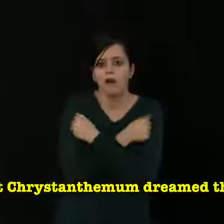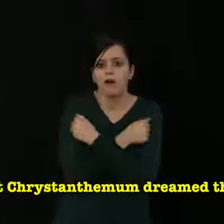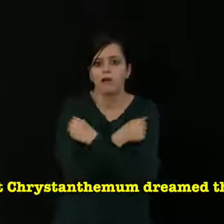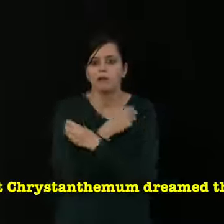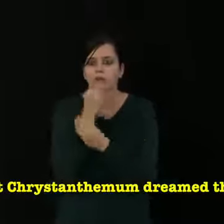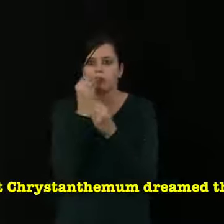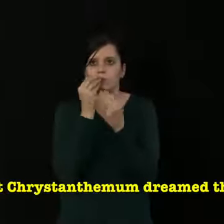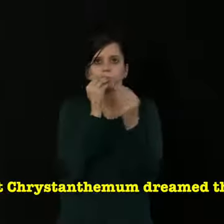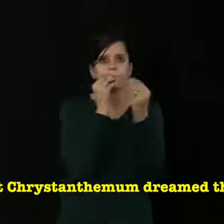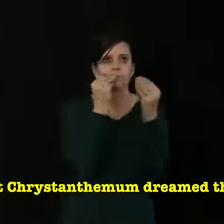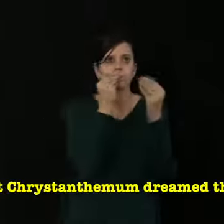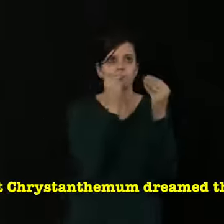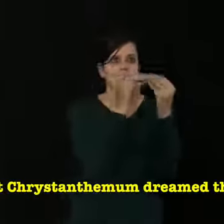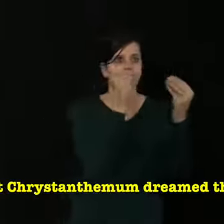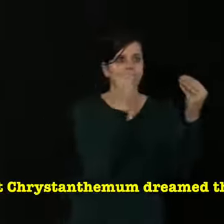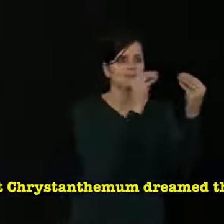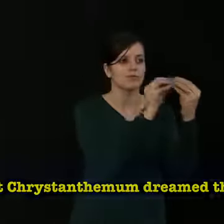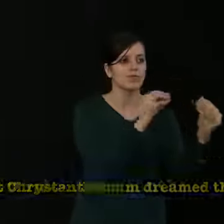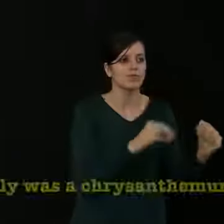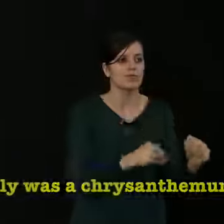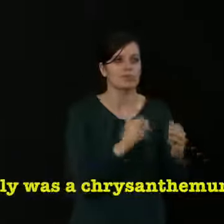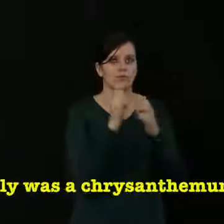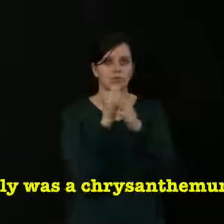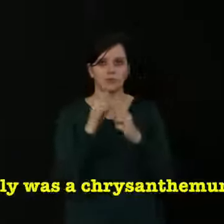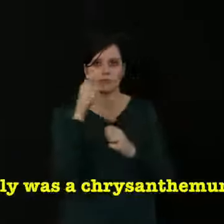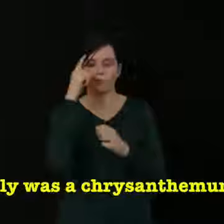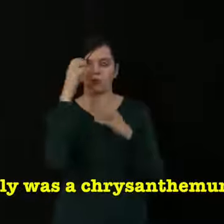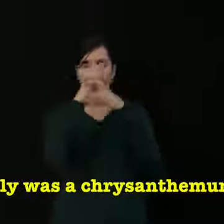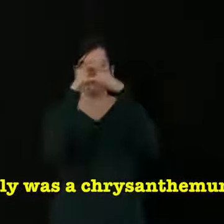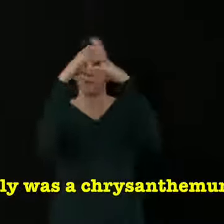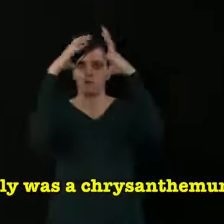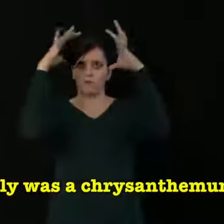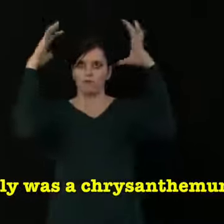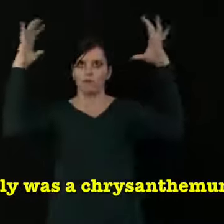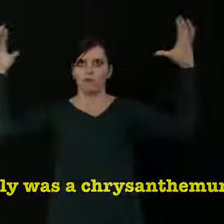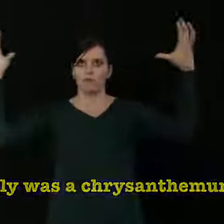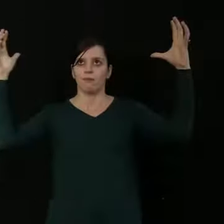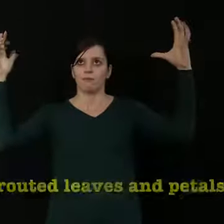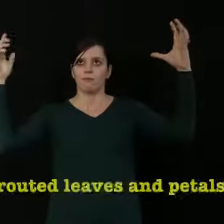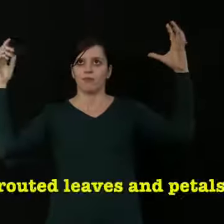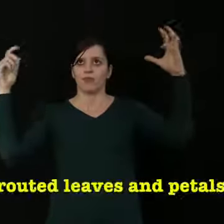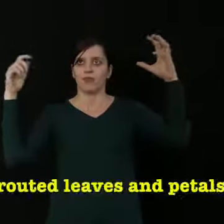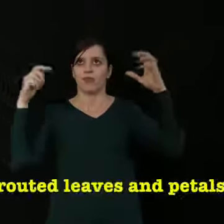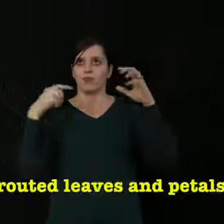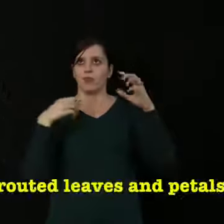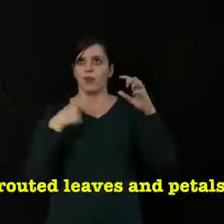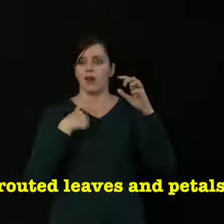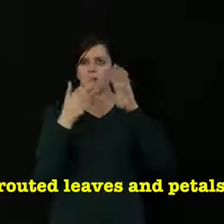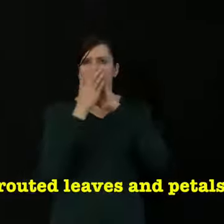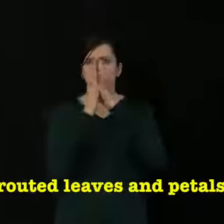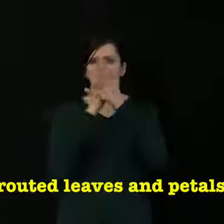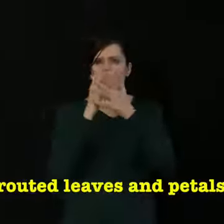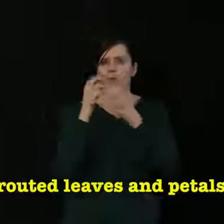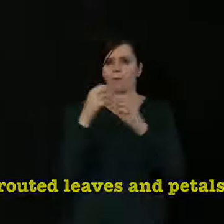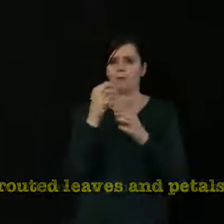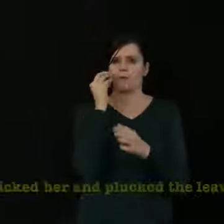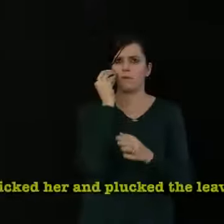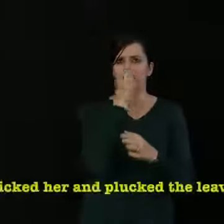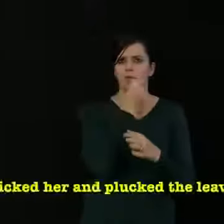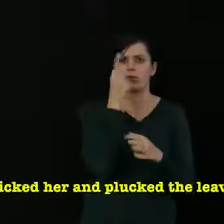That night, Chrysanthemum dreamed that she really was a chrysanthemum. She sprouted leaves and petals.